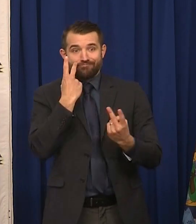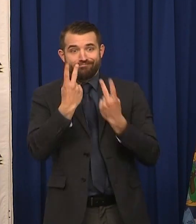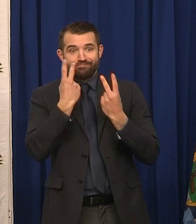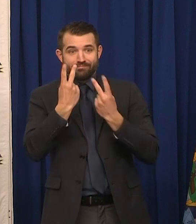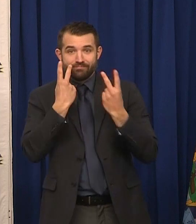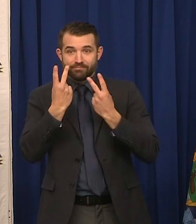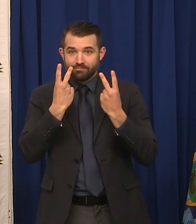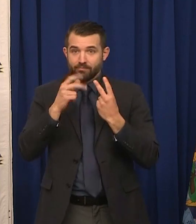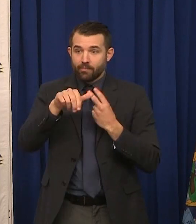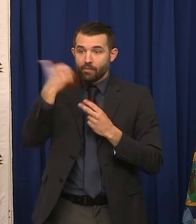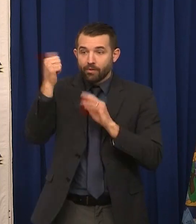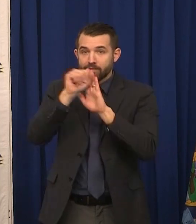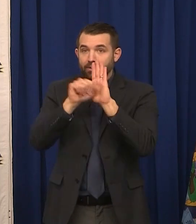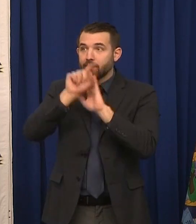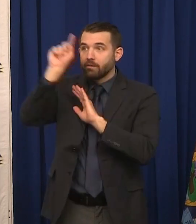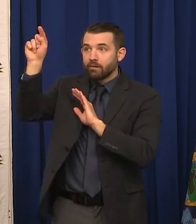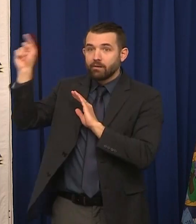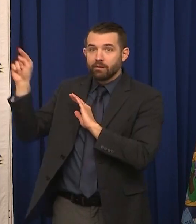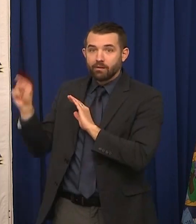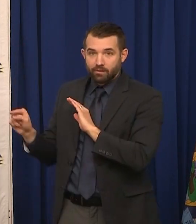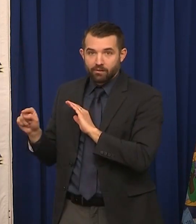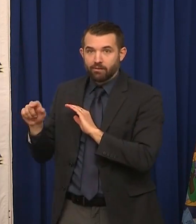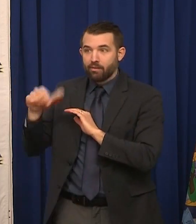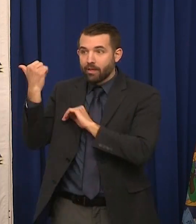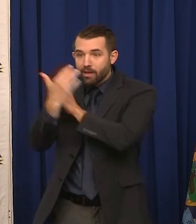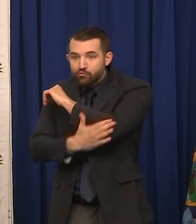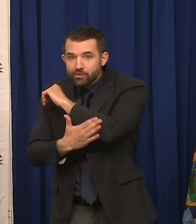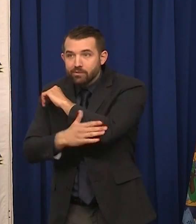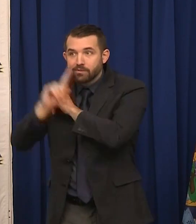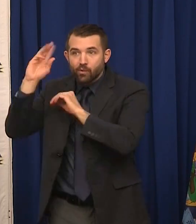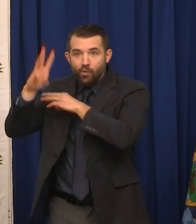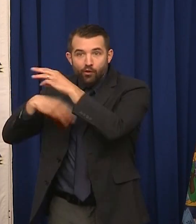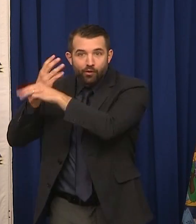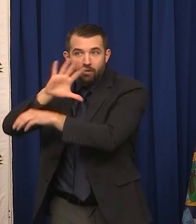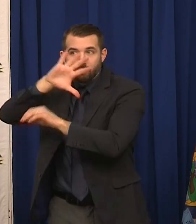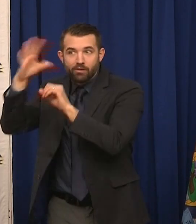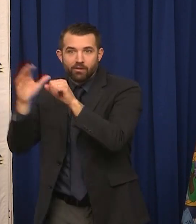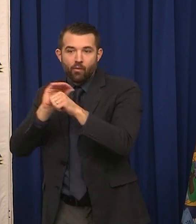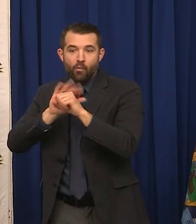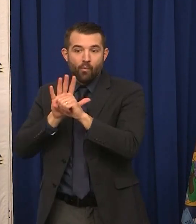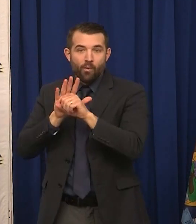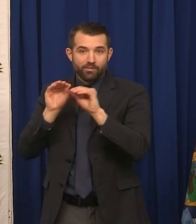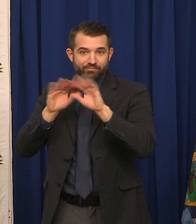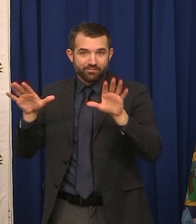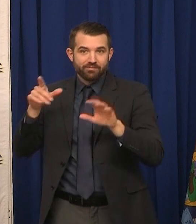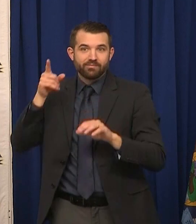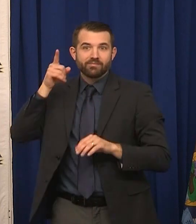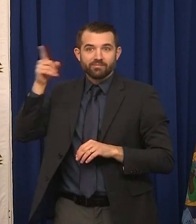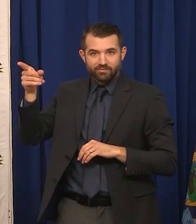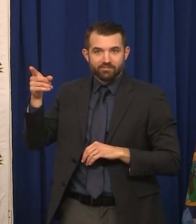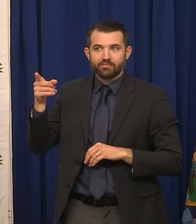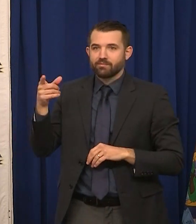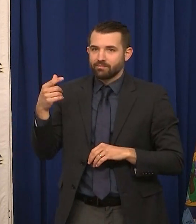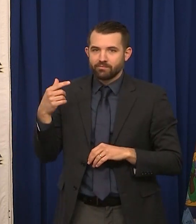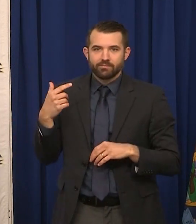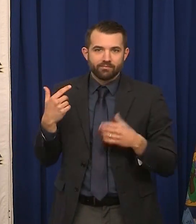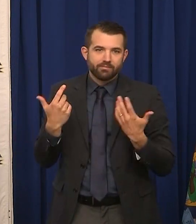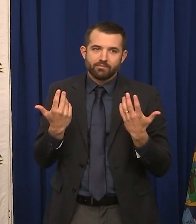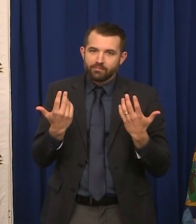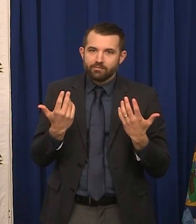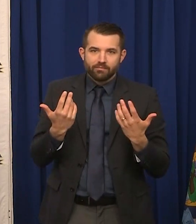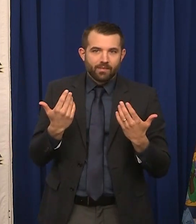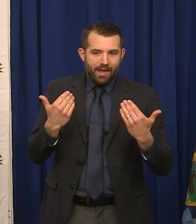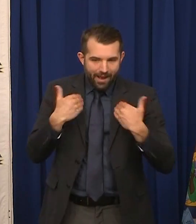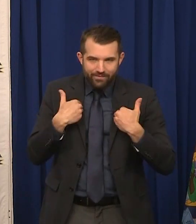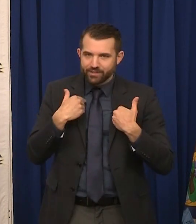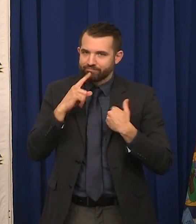world, other parts of the country, COVID-19 does carry a fatality rate with it. And